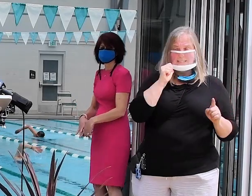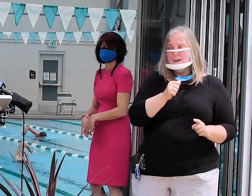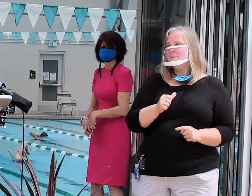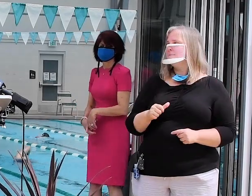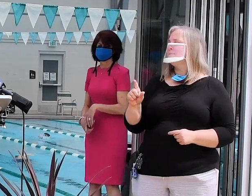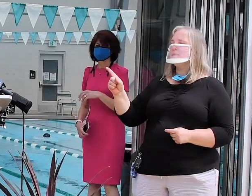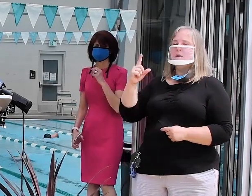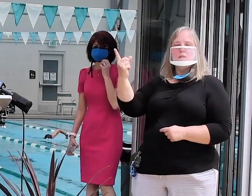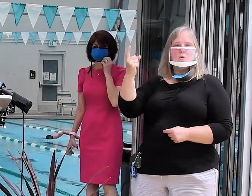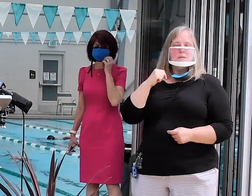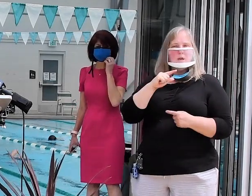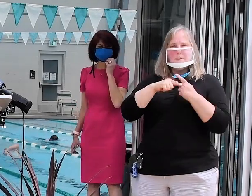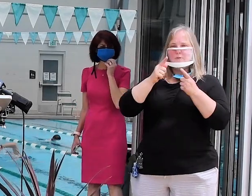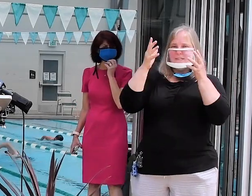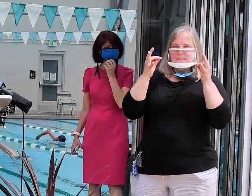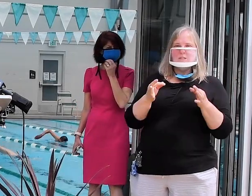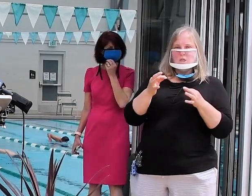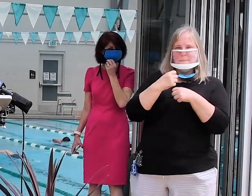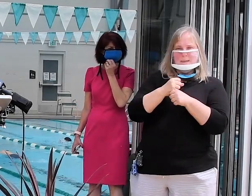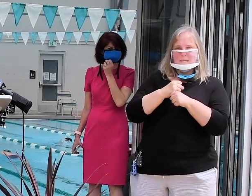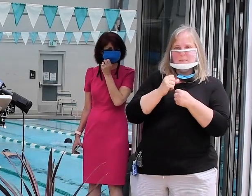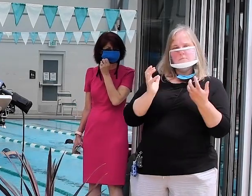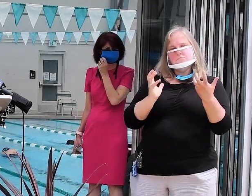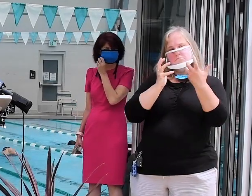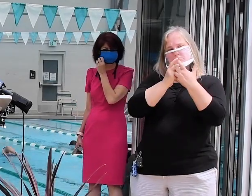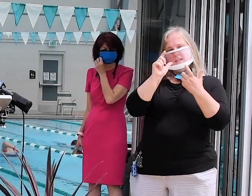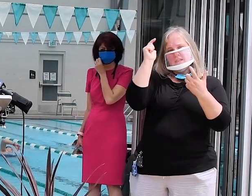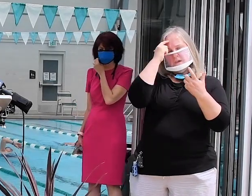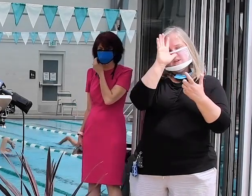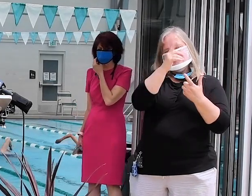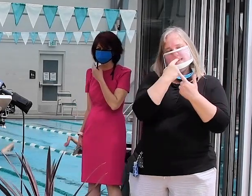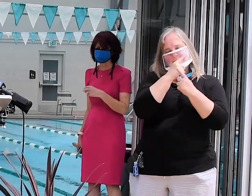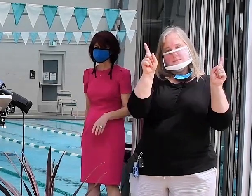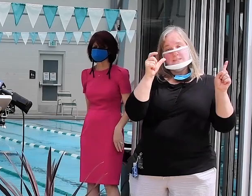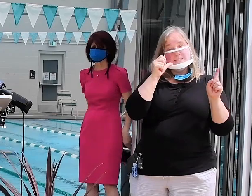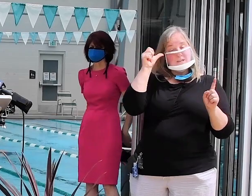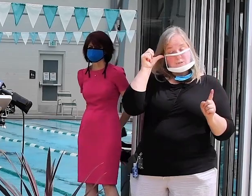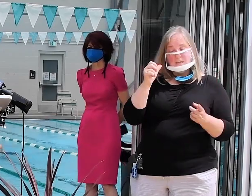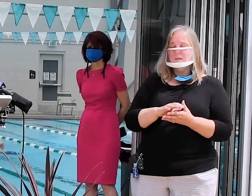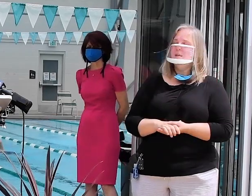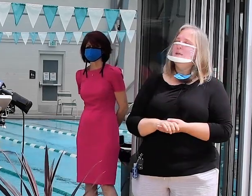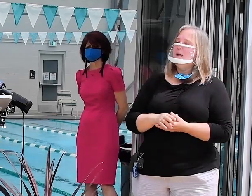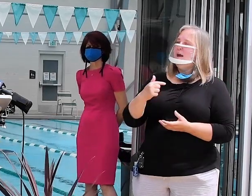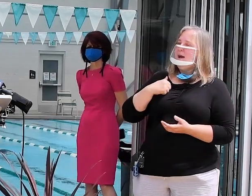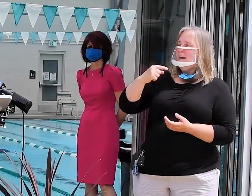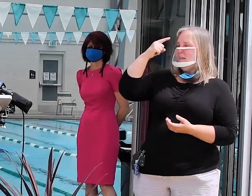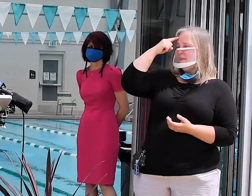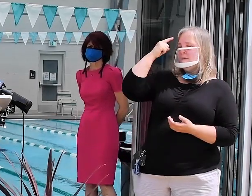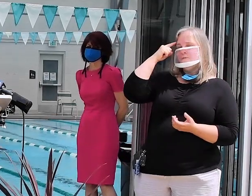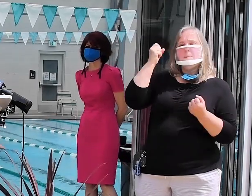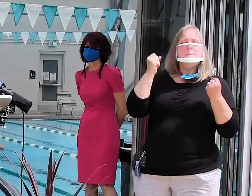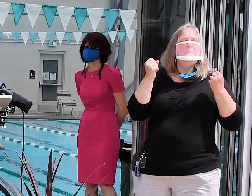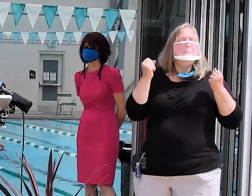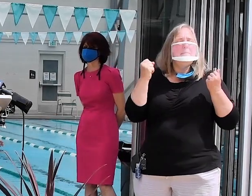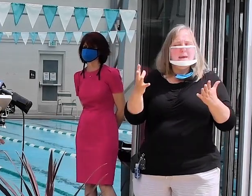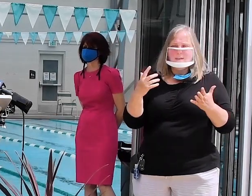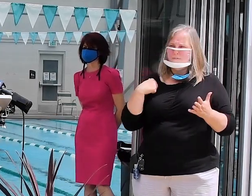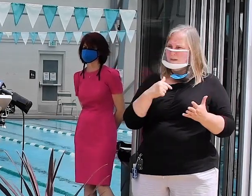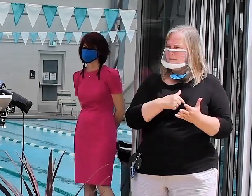The question was about the decision making and aligning with the governor's announcement yesterday. I think for many of